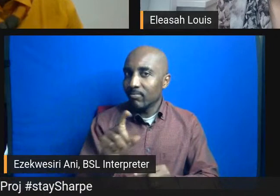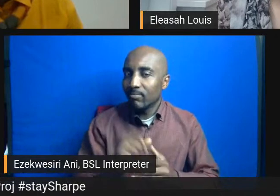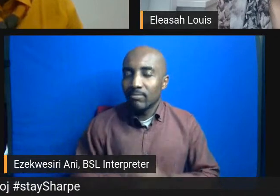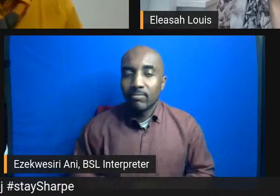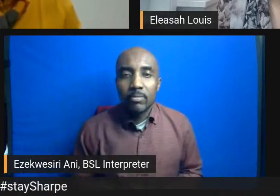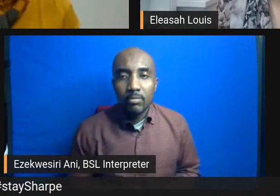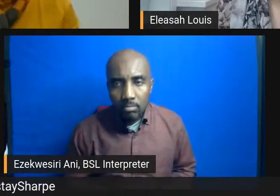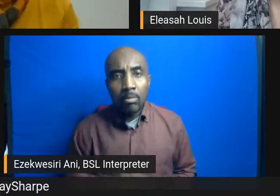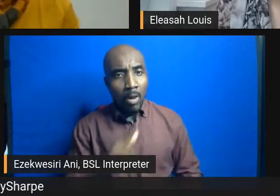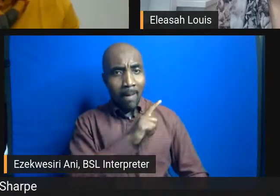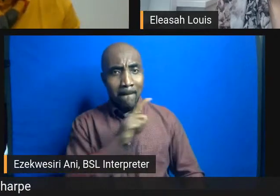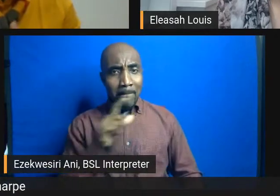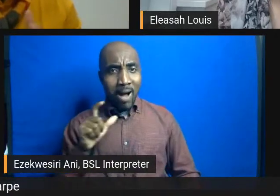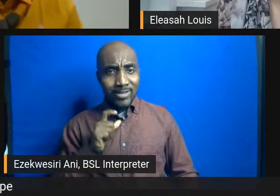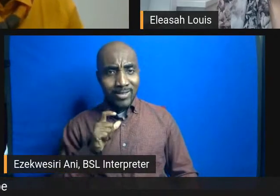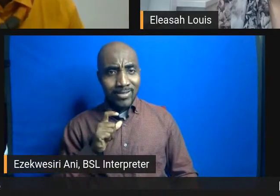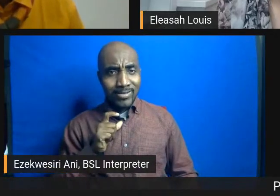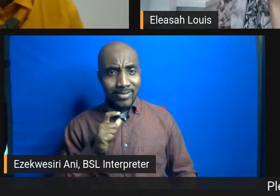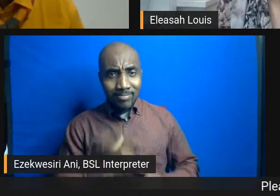Pastors,